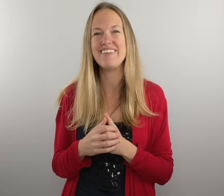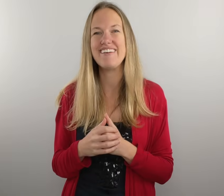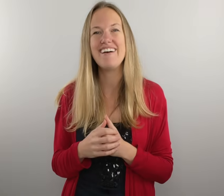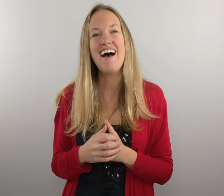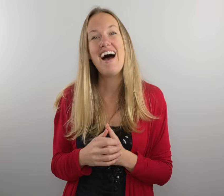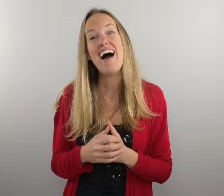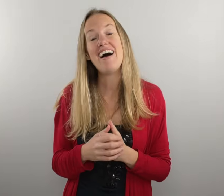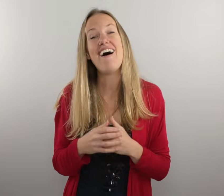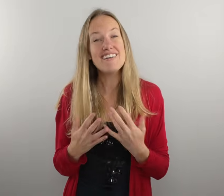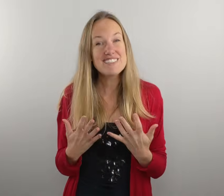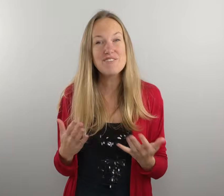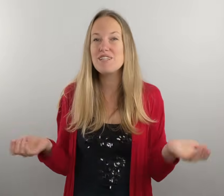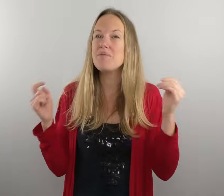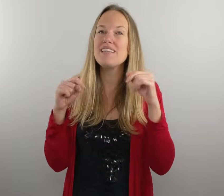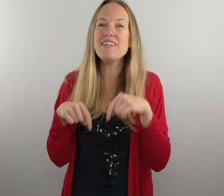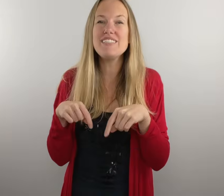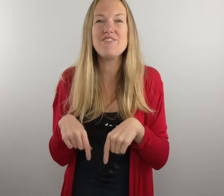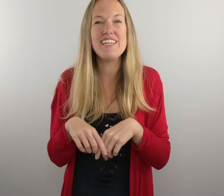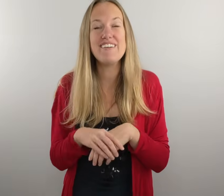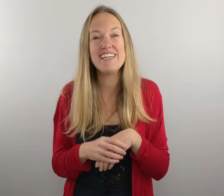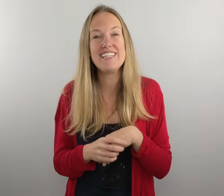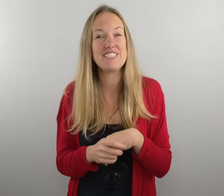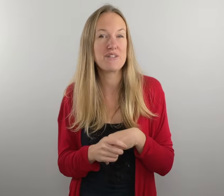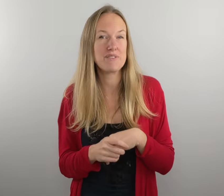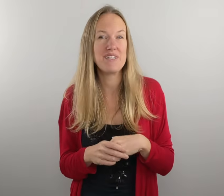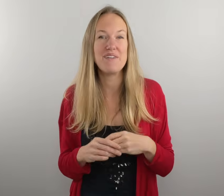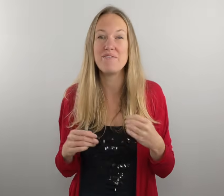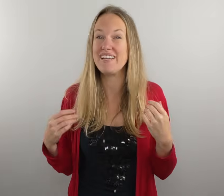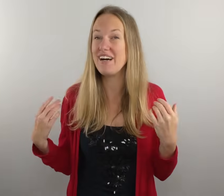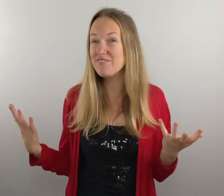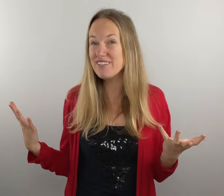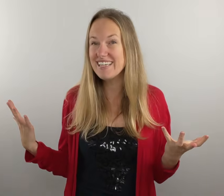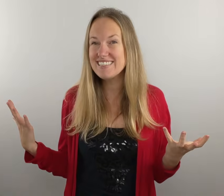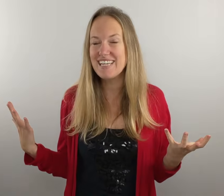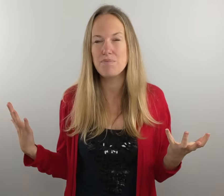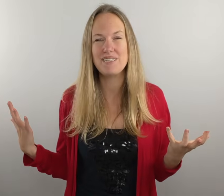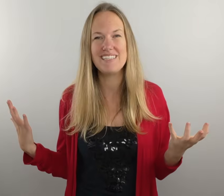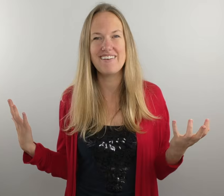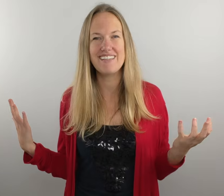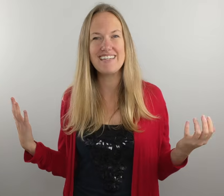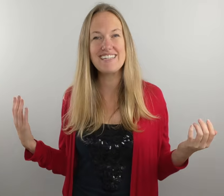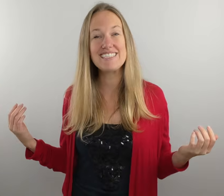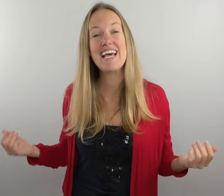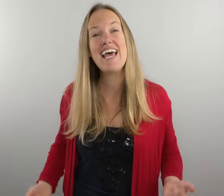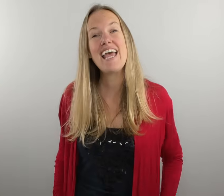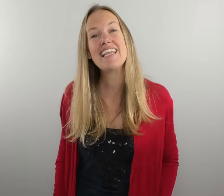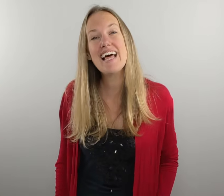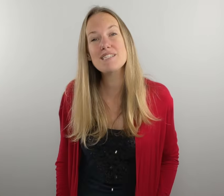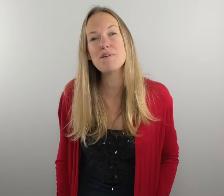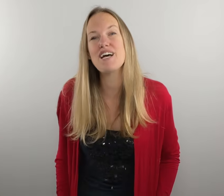you. Also, if you look below this video in the description, you'll find helpful links like printing off the lyrics. And last but not